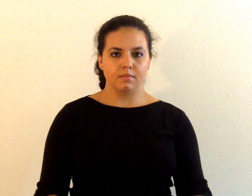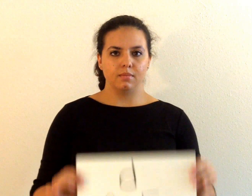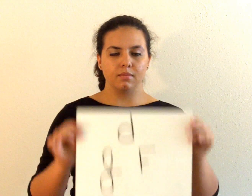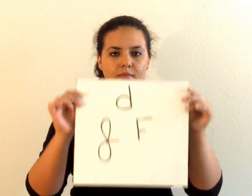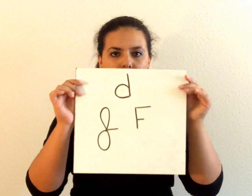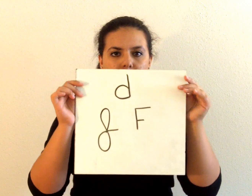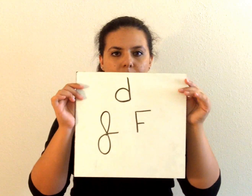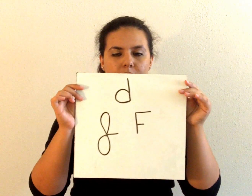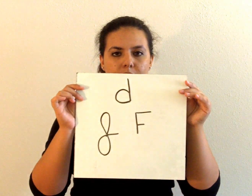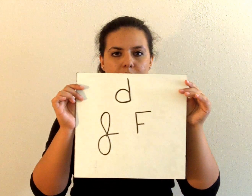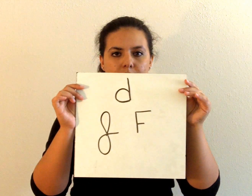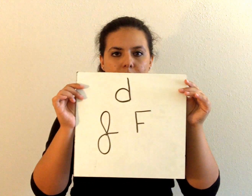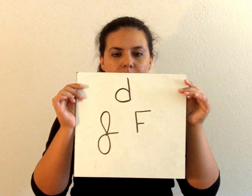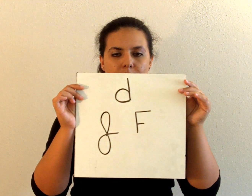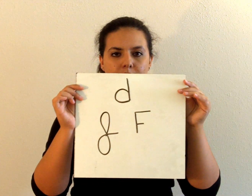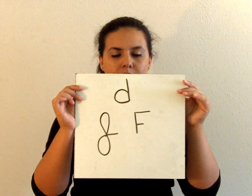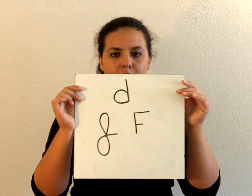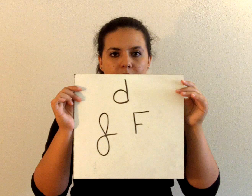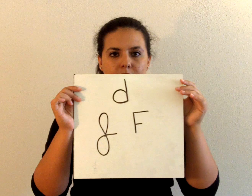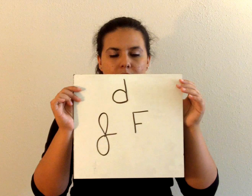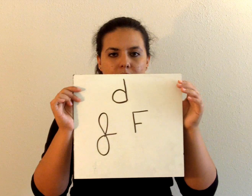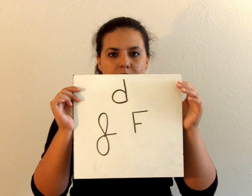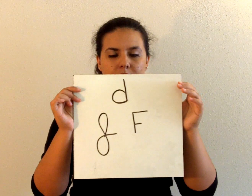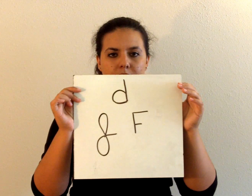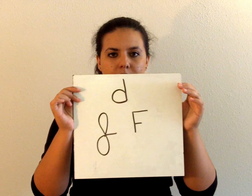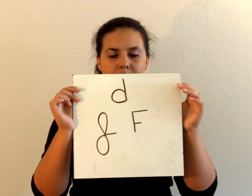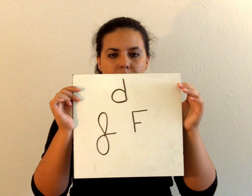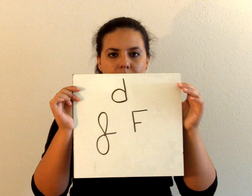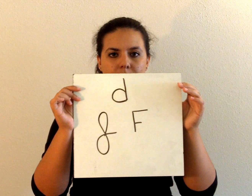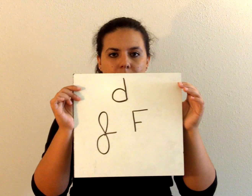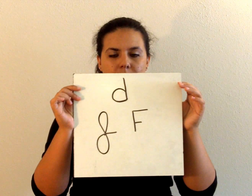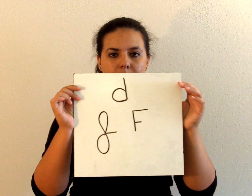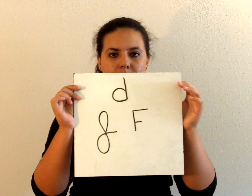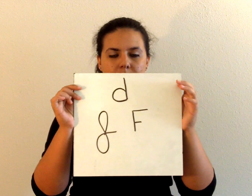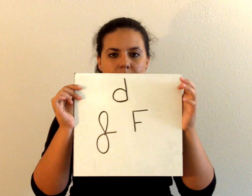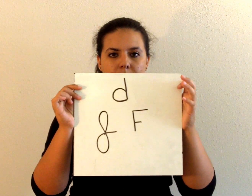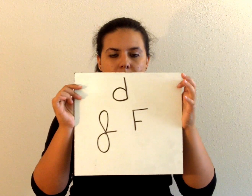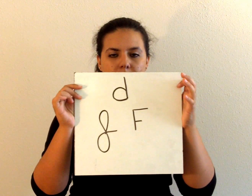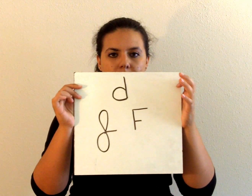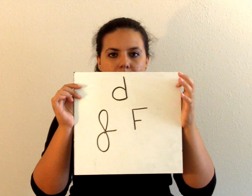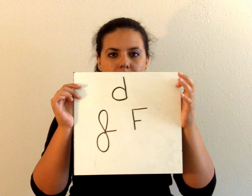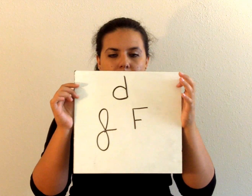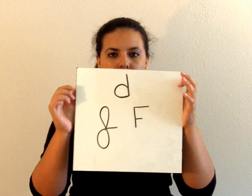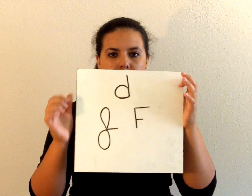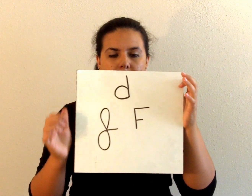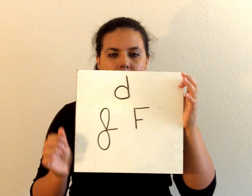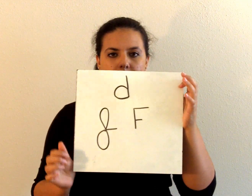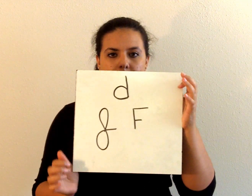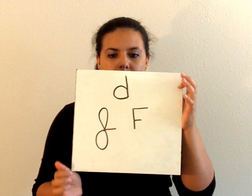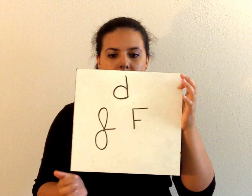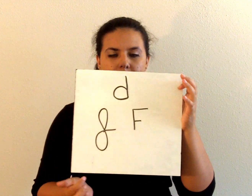if you look at the second set of letters, the F and the 2 different ways that people write